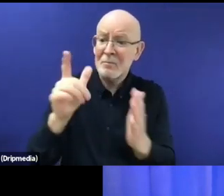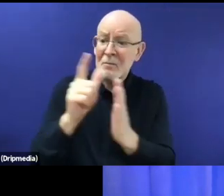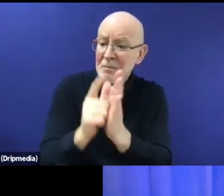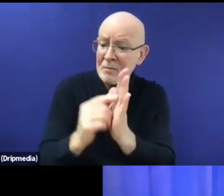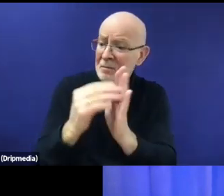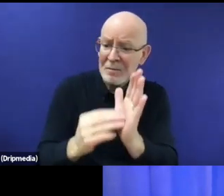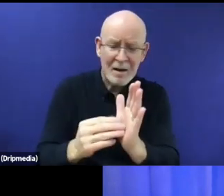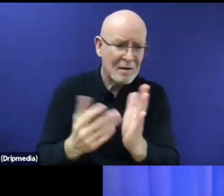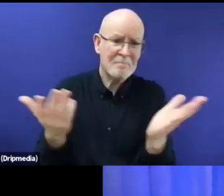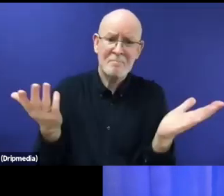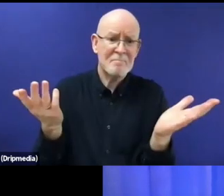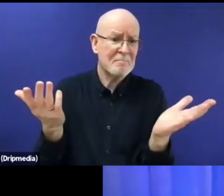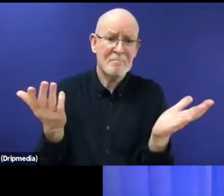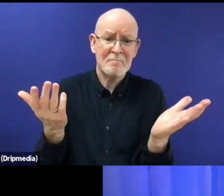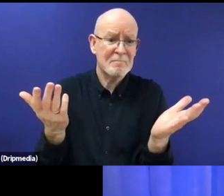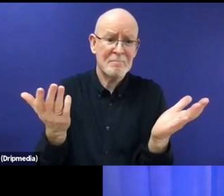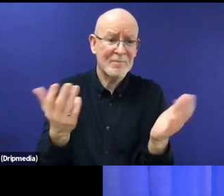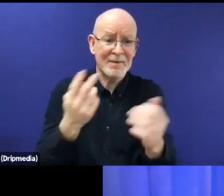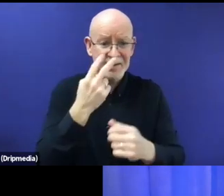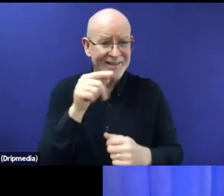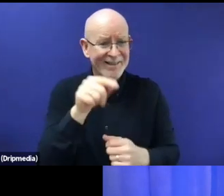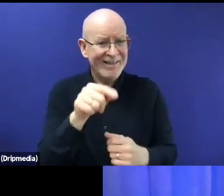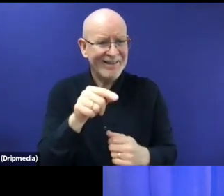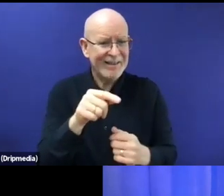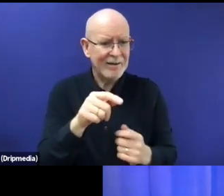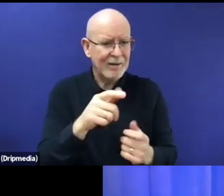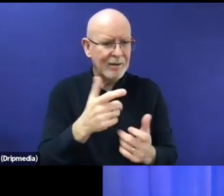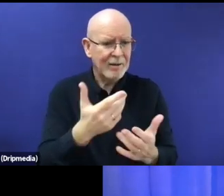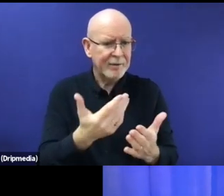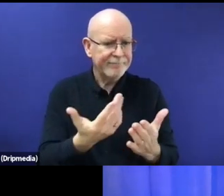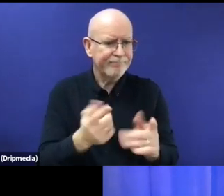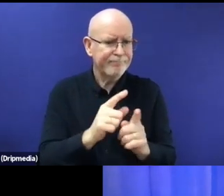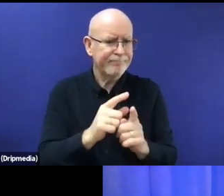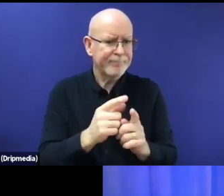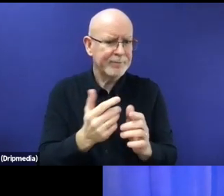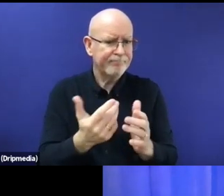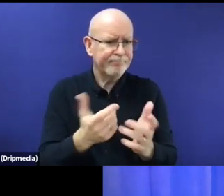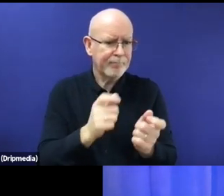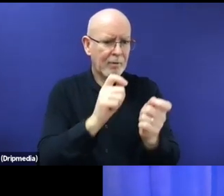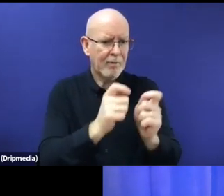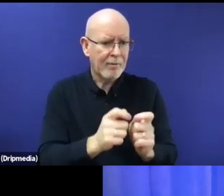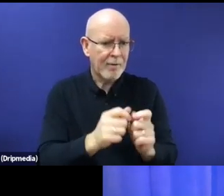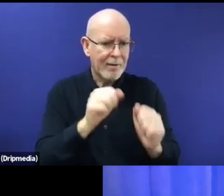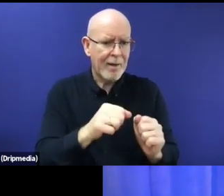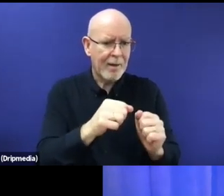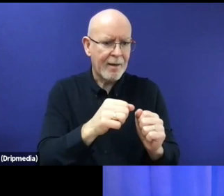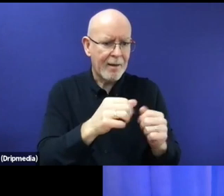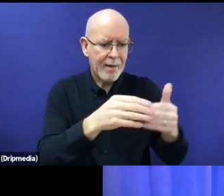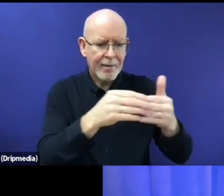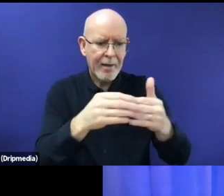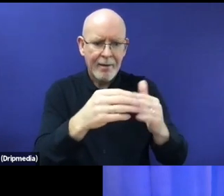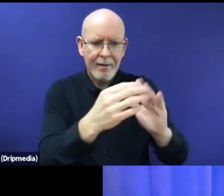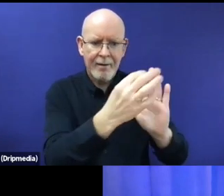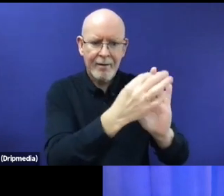IDP protection with armed groups, and they have provided much needed guidance on what can be done in practice, a sort of checklist of